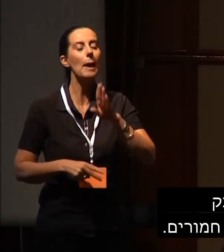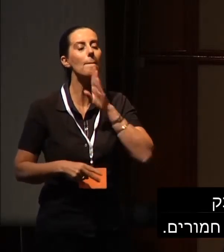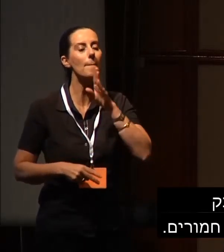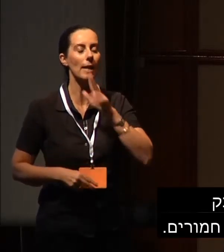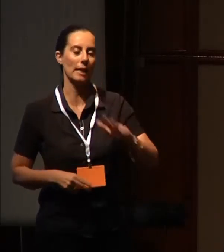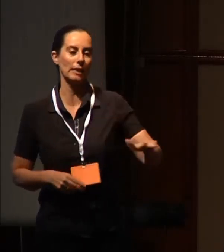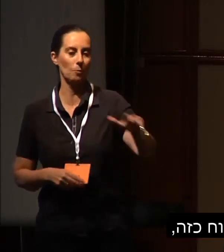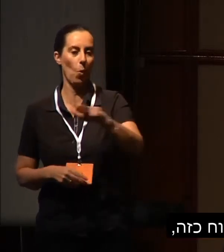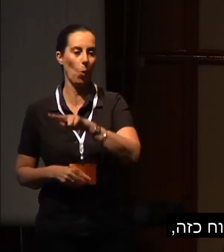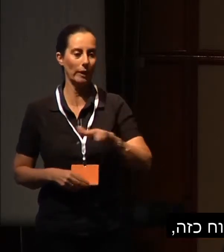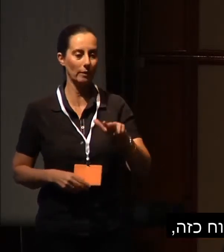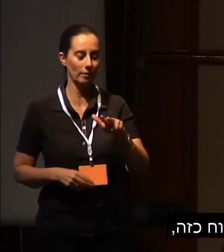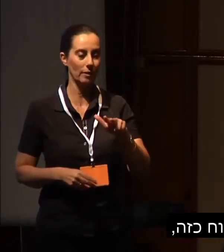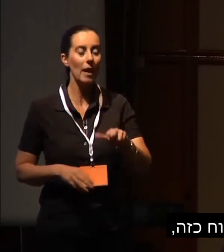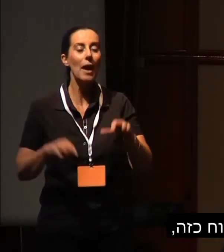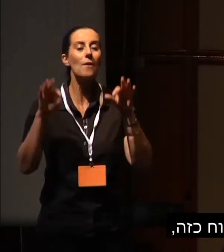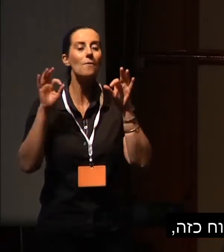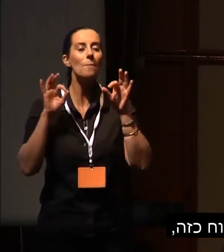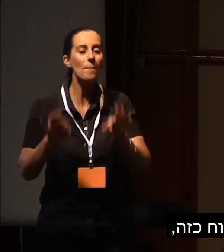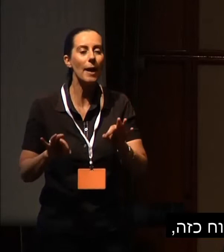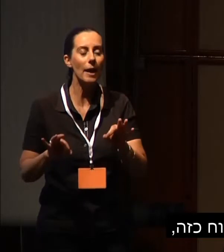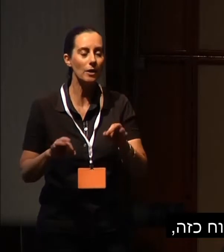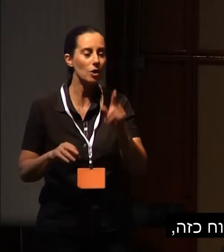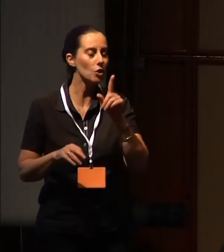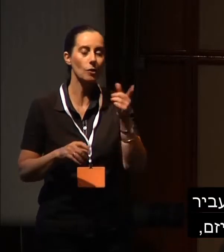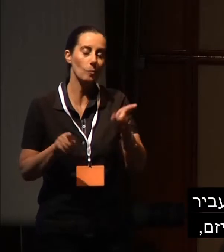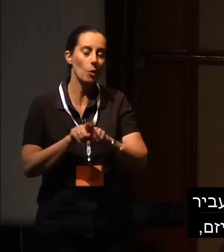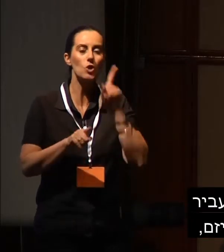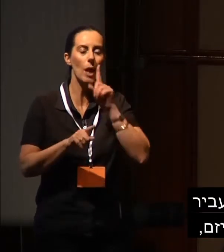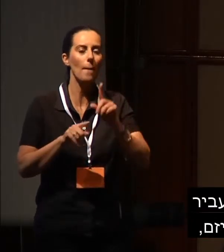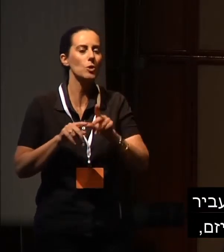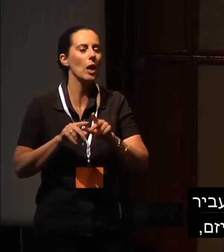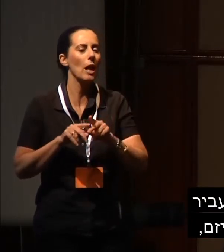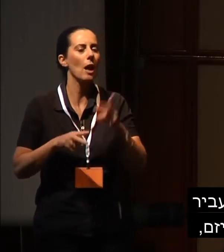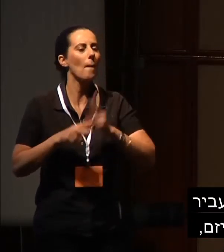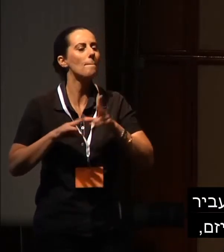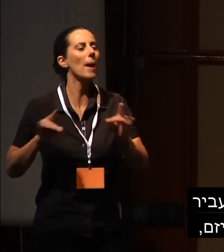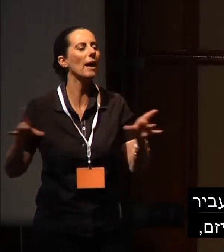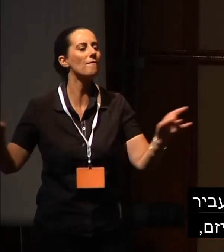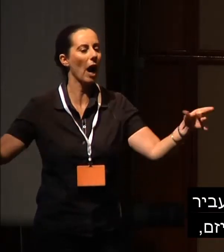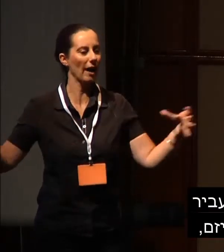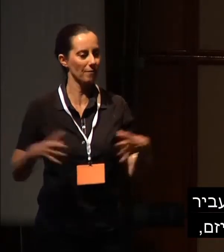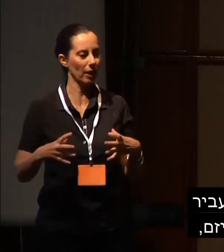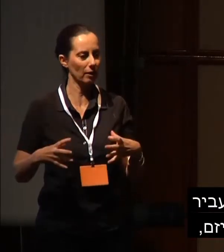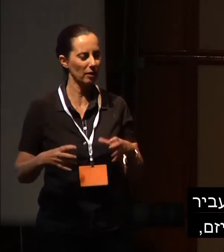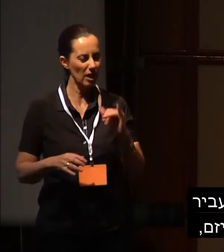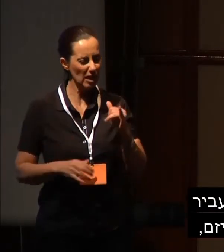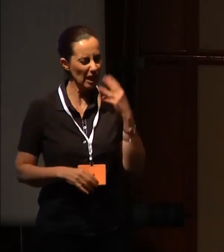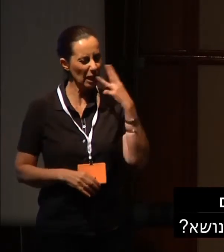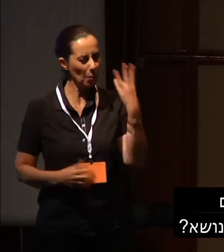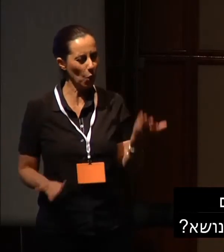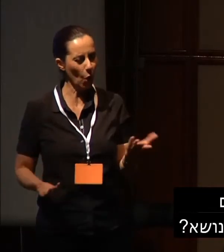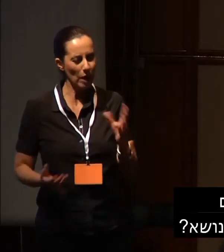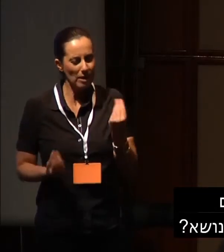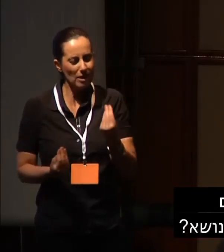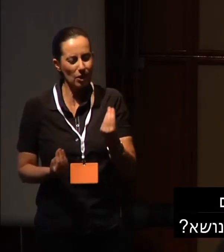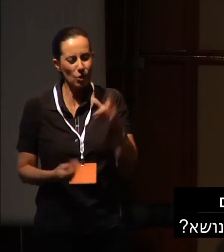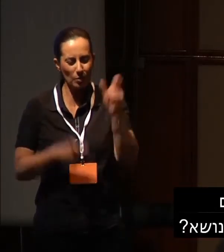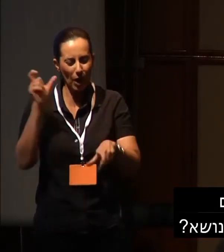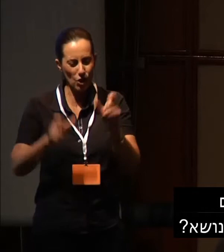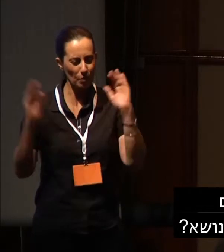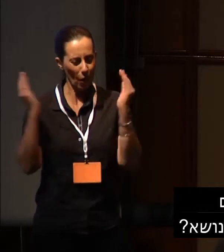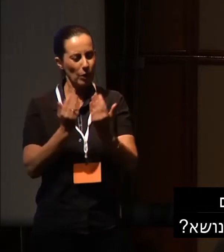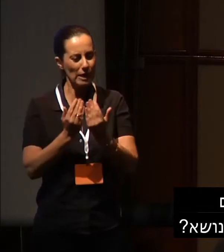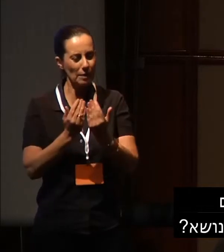health scourges. Now, if we are using this kind of terminology, like what impression does it give to persons about autism, especially persons who are not